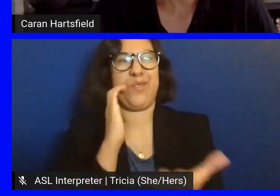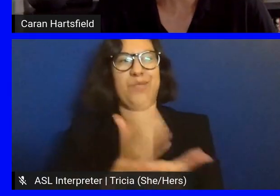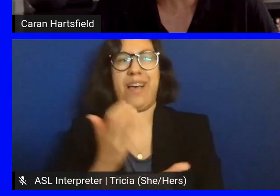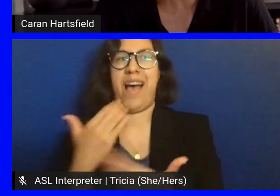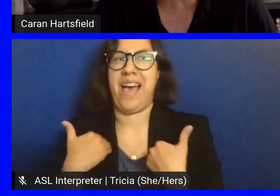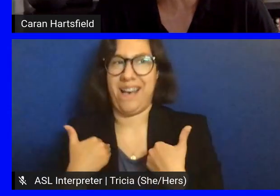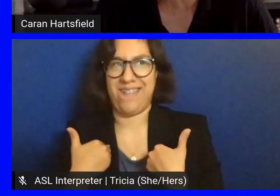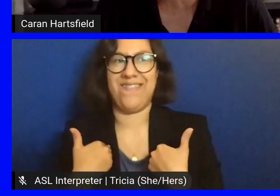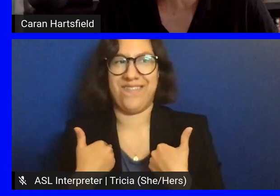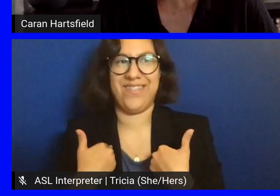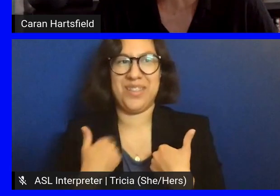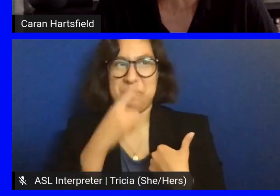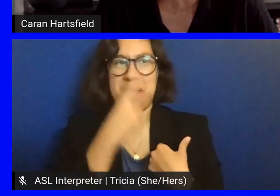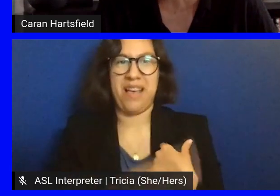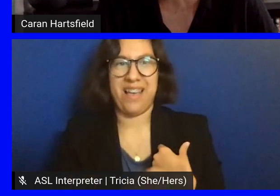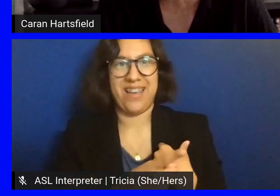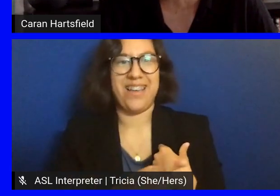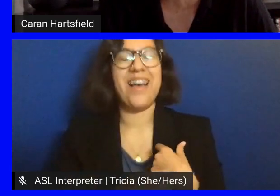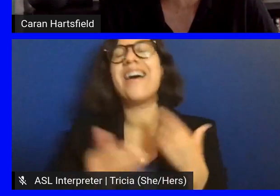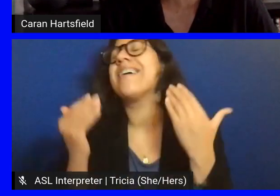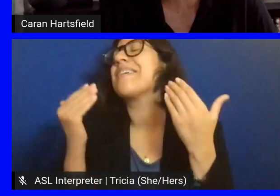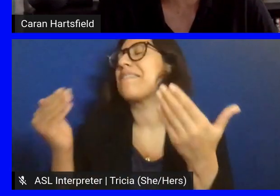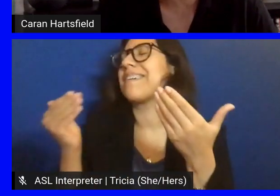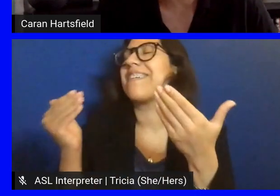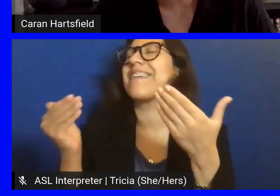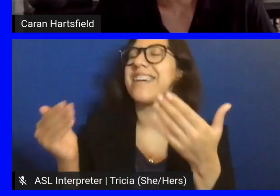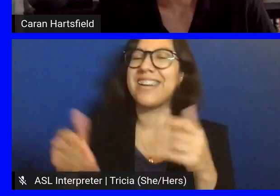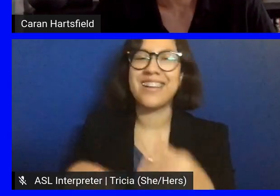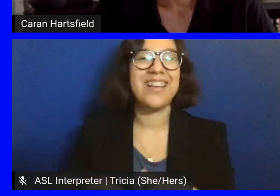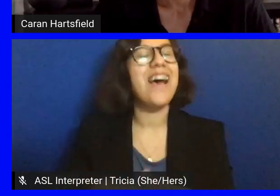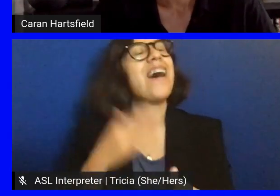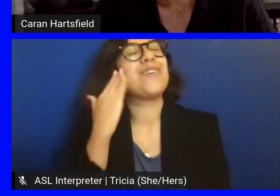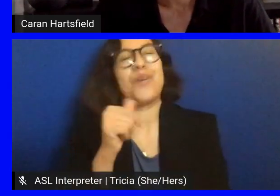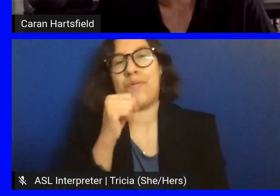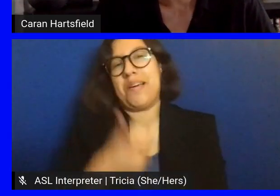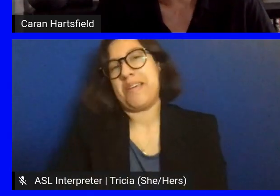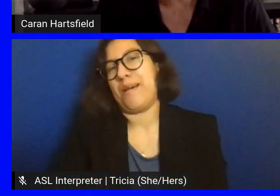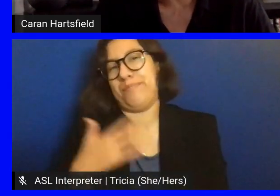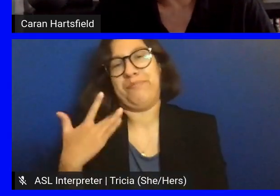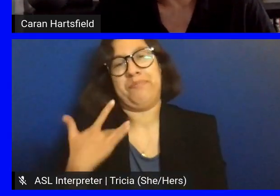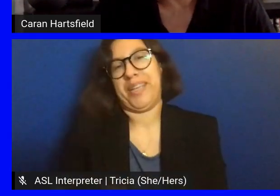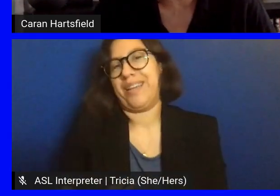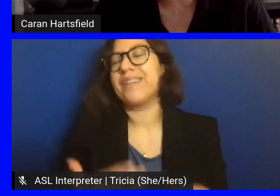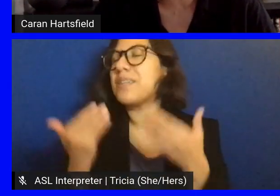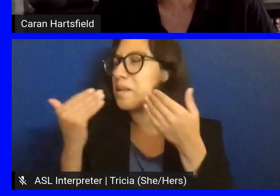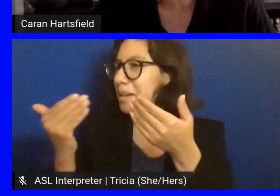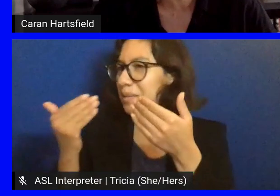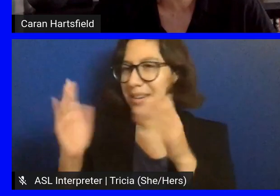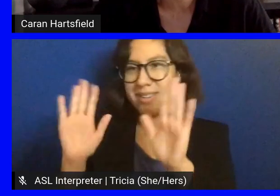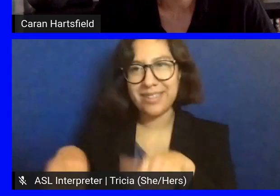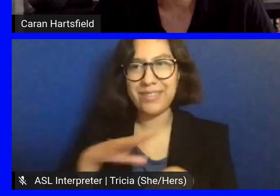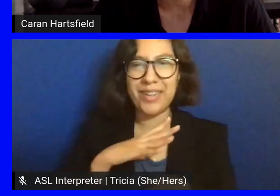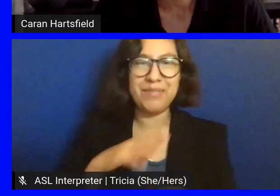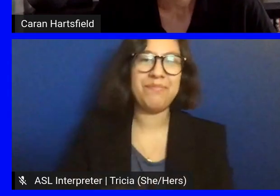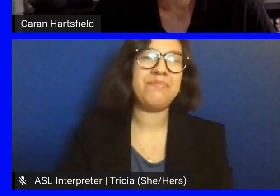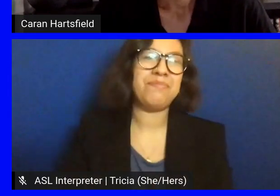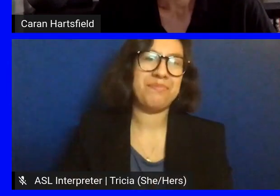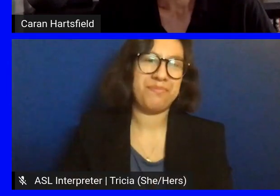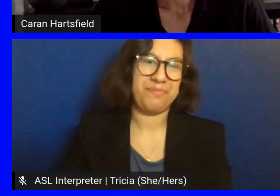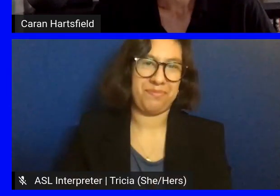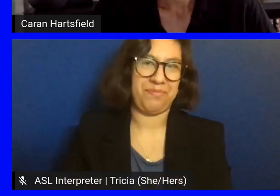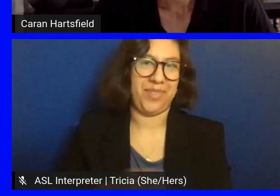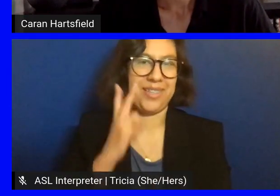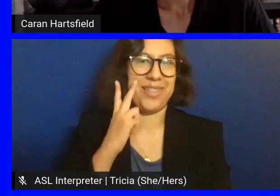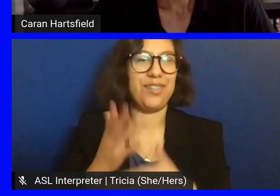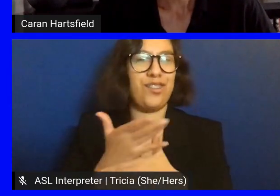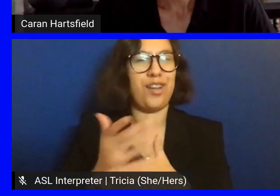sorry. You're welcome. I know, that's just who I am. It's just who I am. You're welcome. I'm going to see if I can